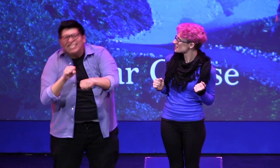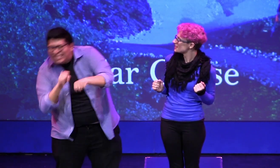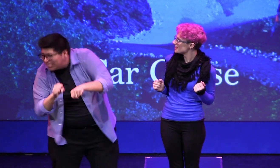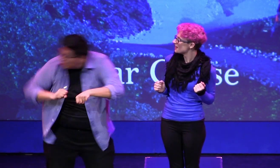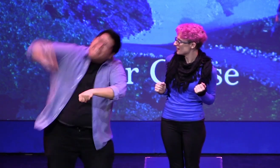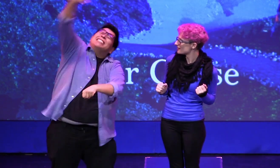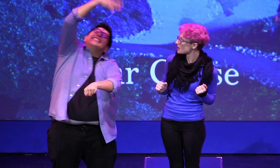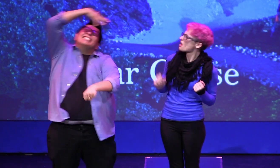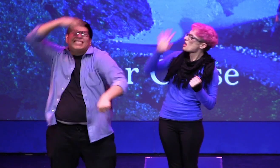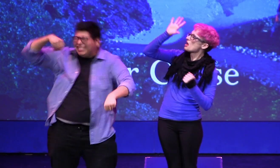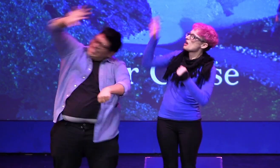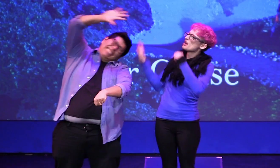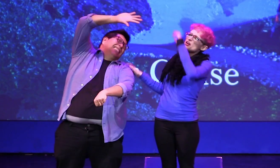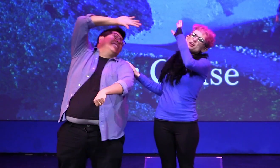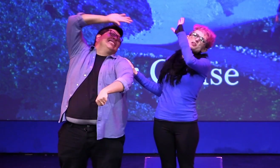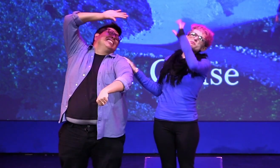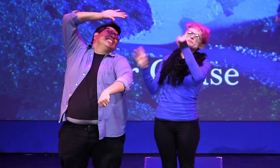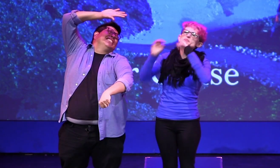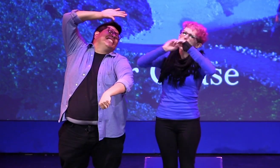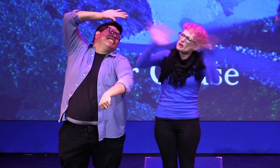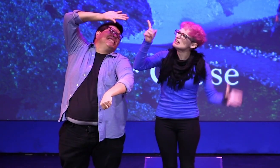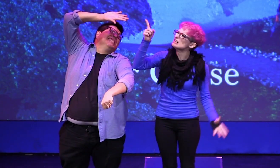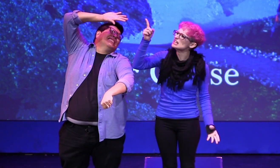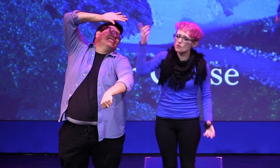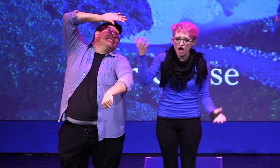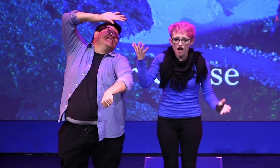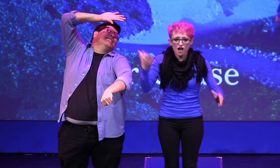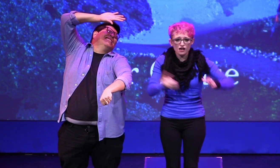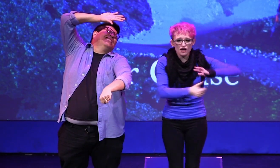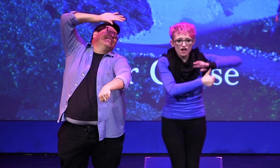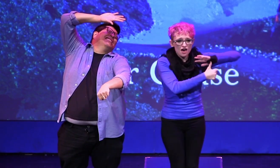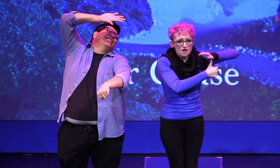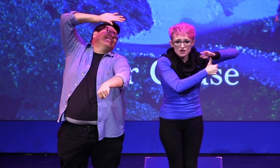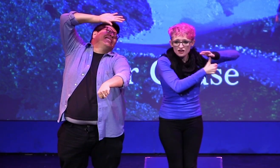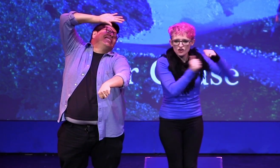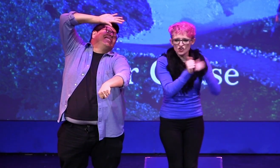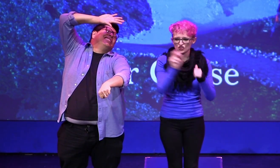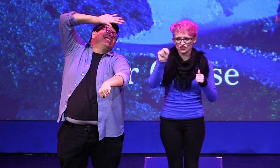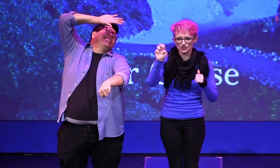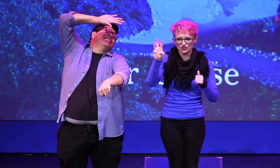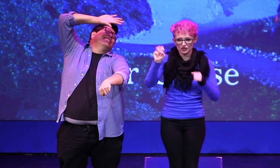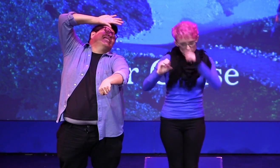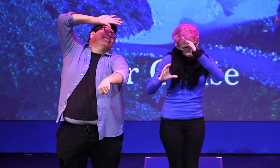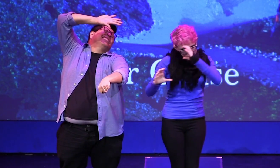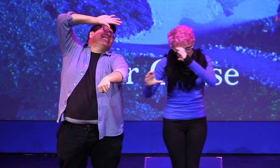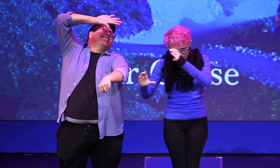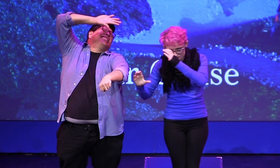There we go. Even more. Whoa, look at those lights. Oh, look at those lights. It's a helicopter full of